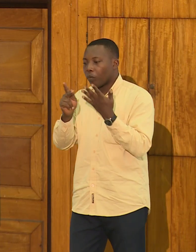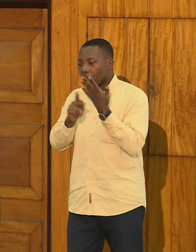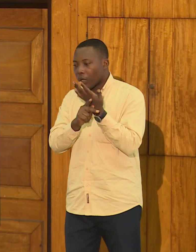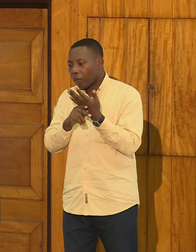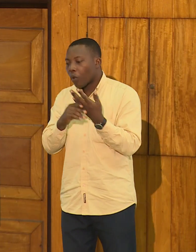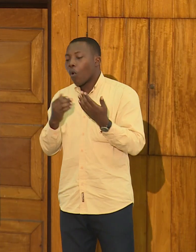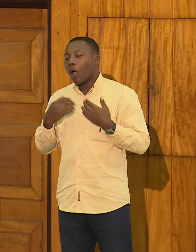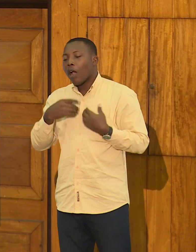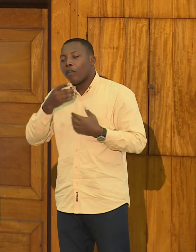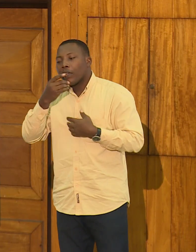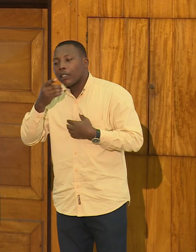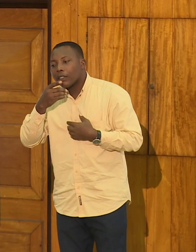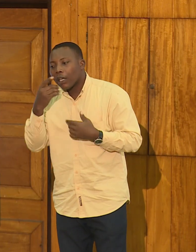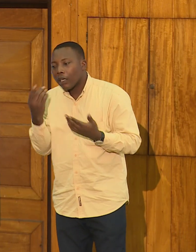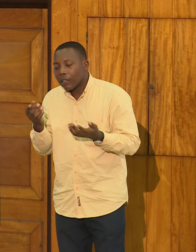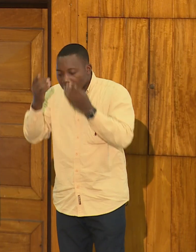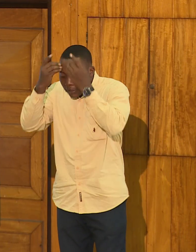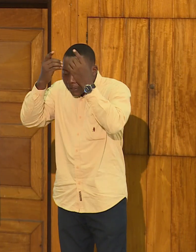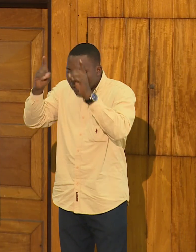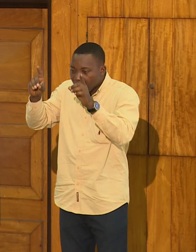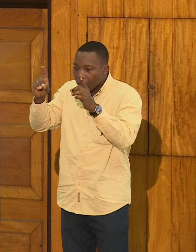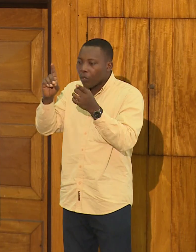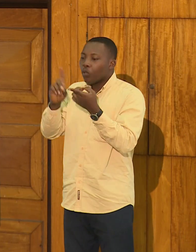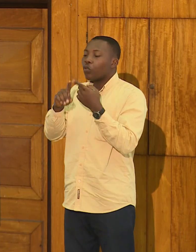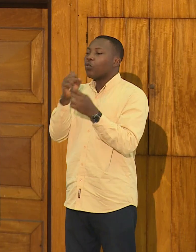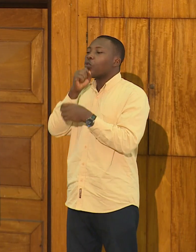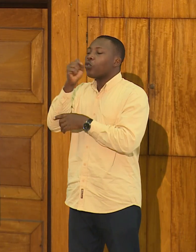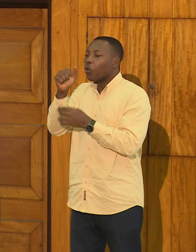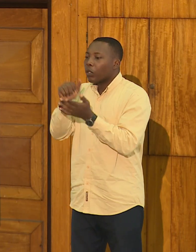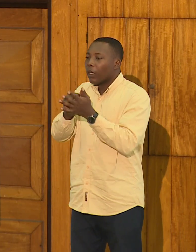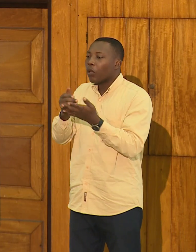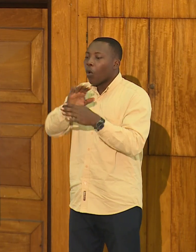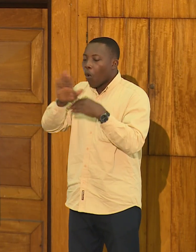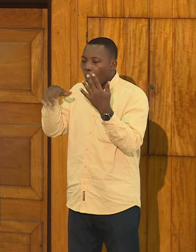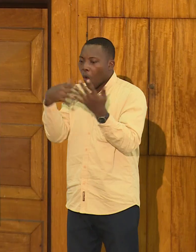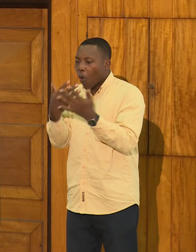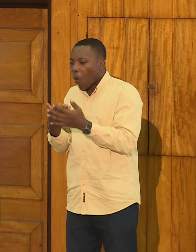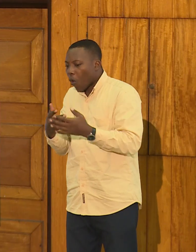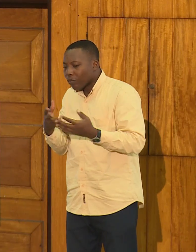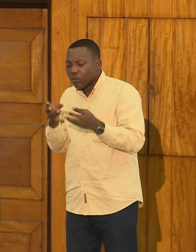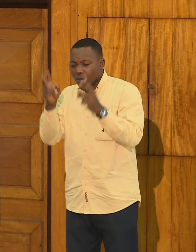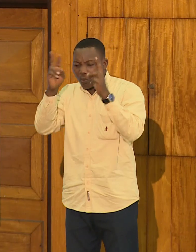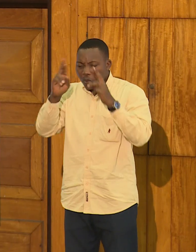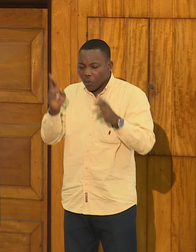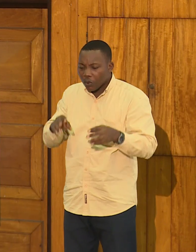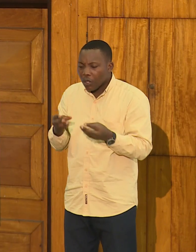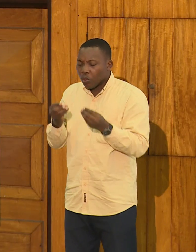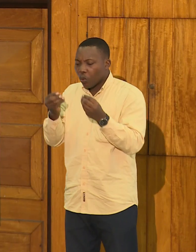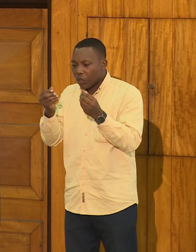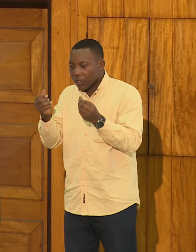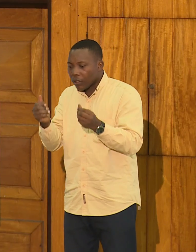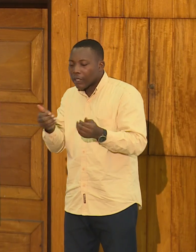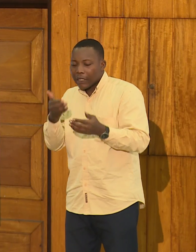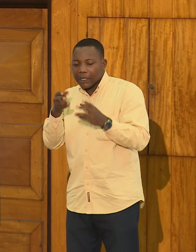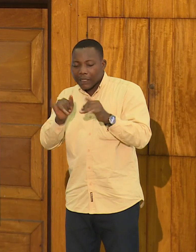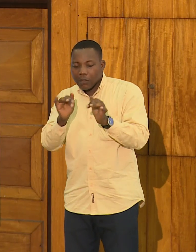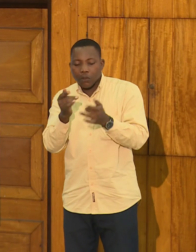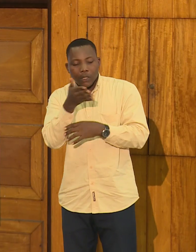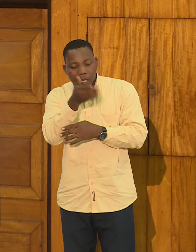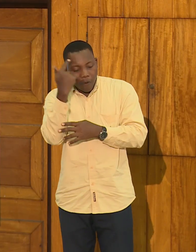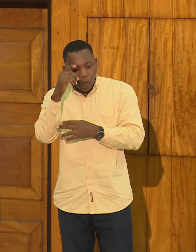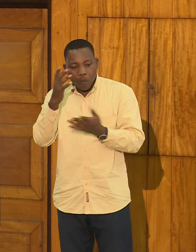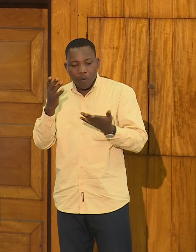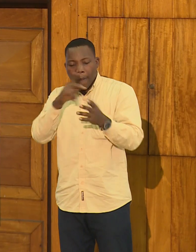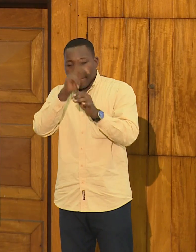data-driven decision-making ensured that interventions remained responsive to participants' needs, and collaboration with